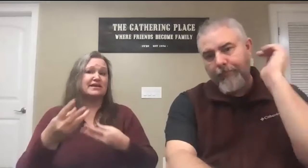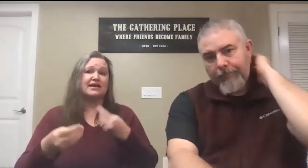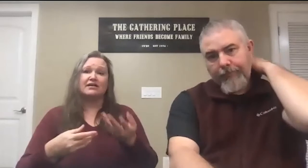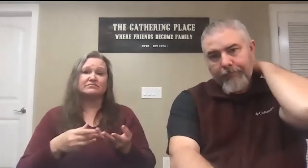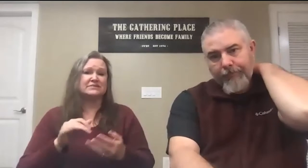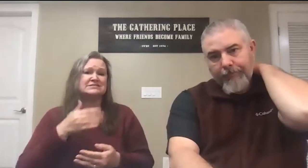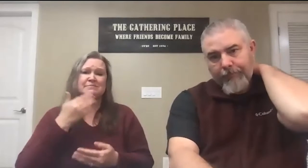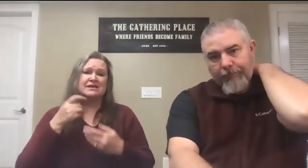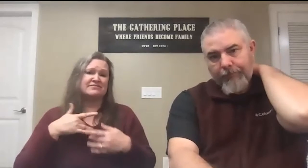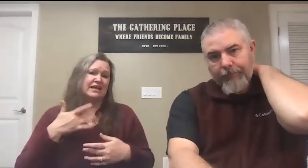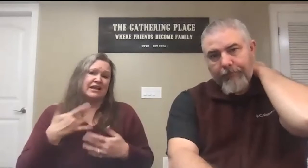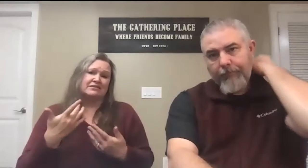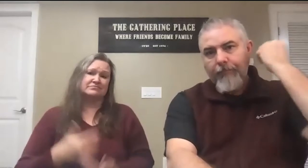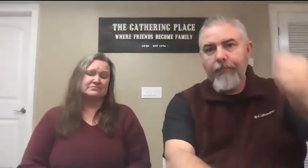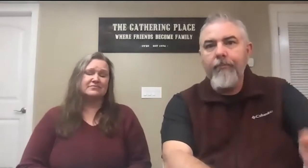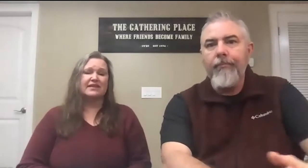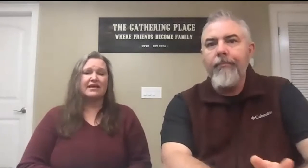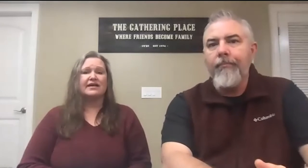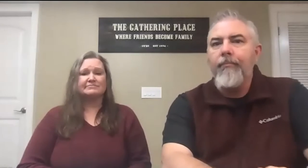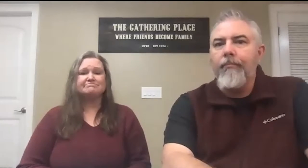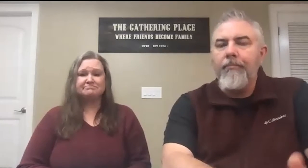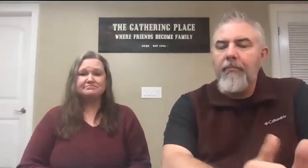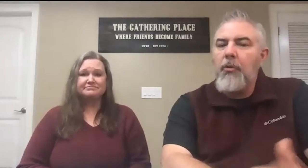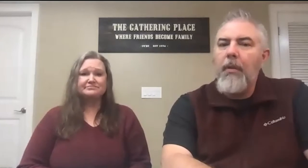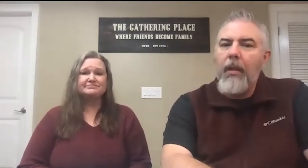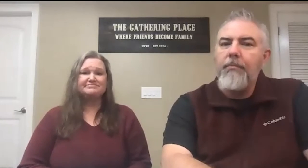situations and be able to provide them with food if they need it.